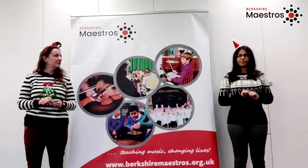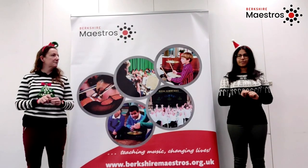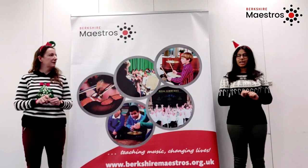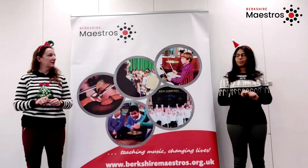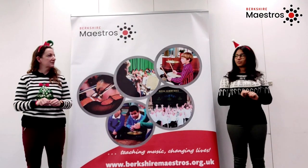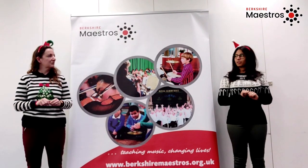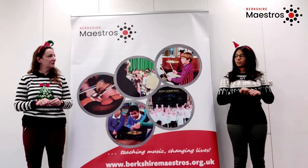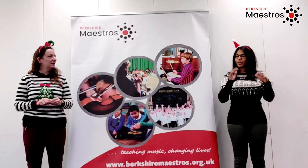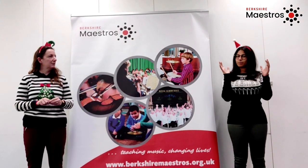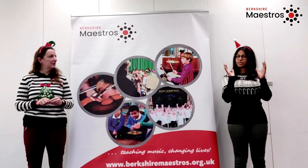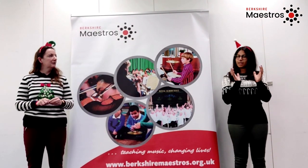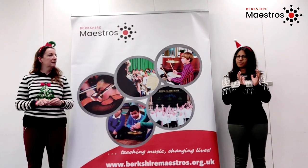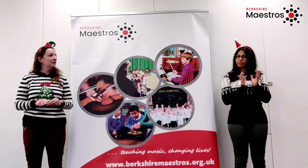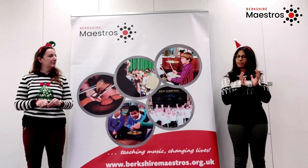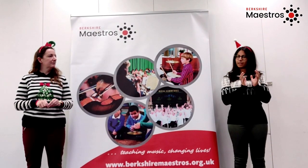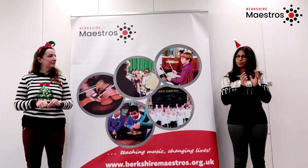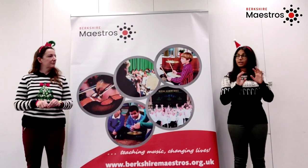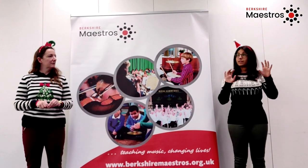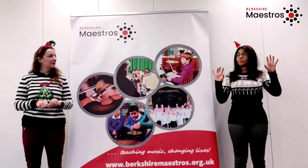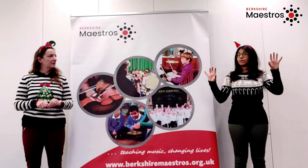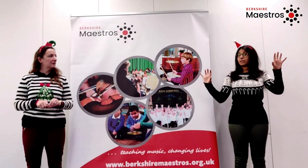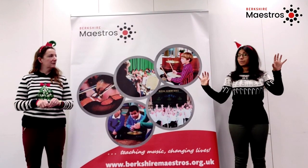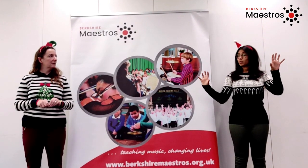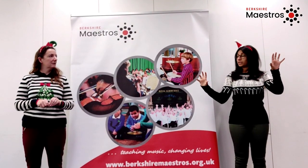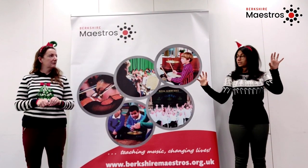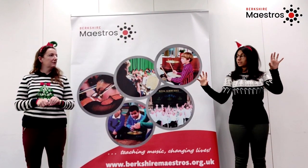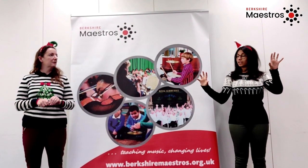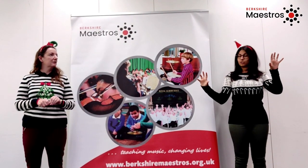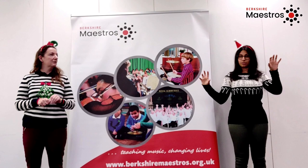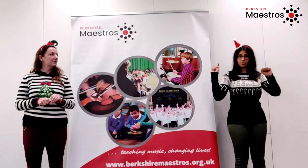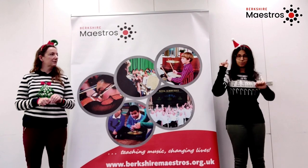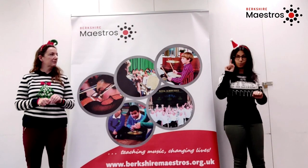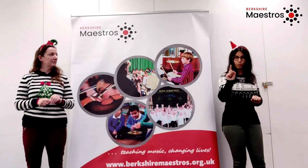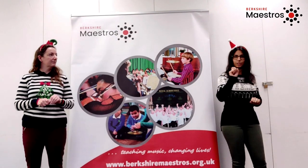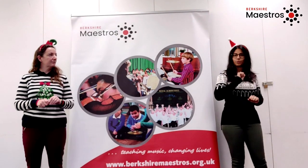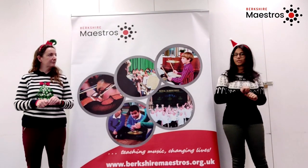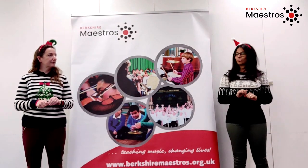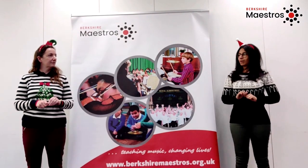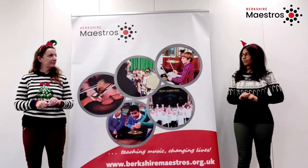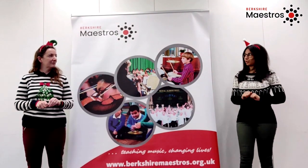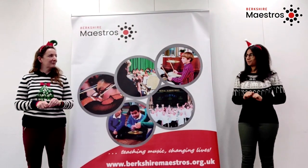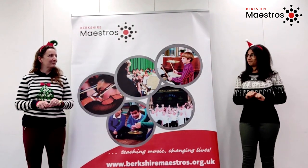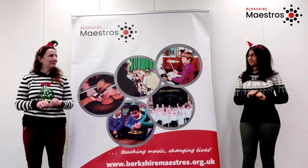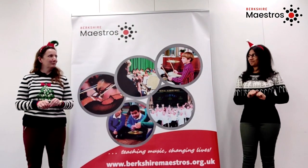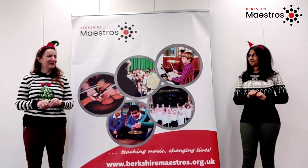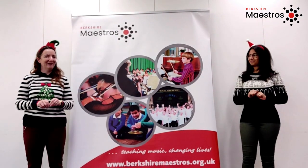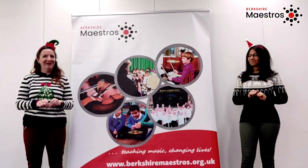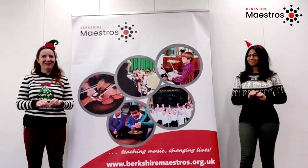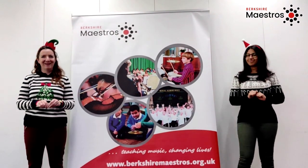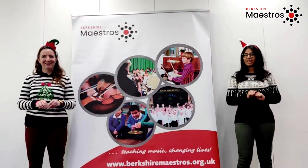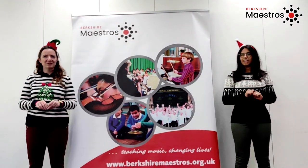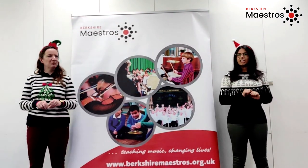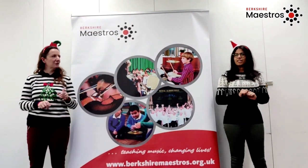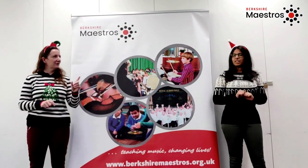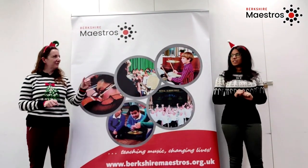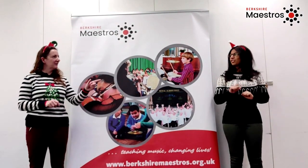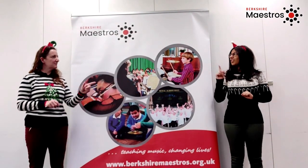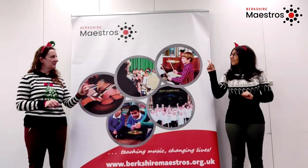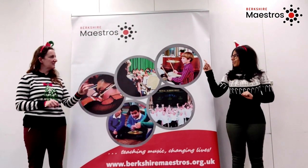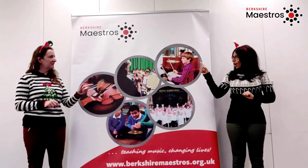confident about absolutely. That section. Absolutely, we anyway. Come together for that. But in the bleak midwinter sections, we do it as a round. Okay. Shall we try the first bit as a